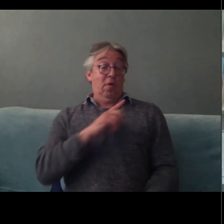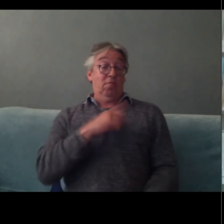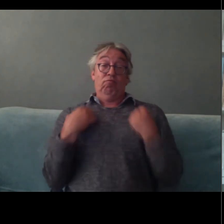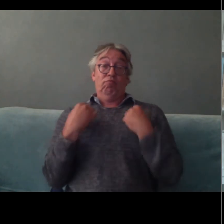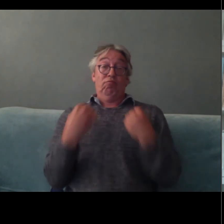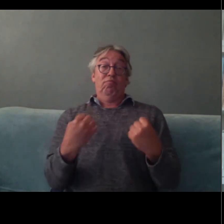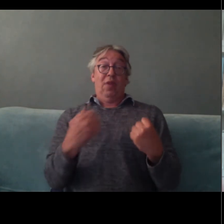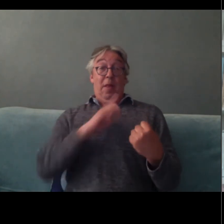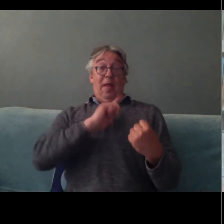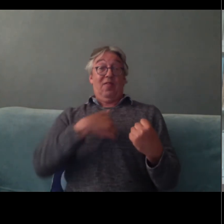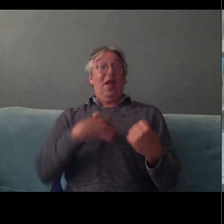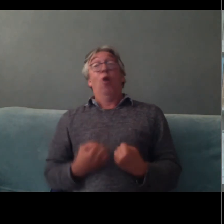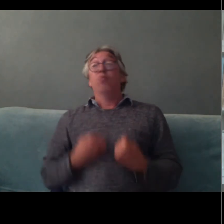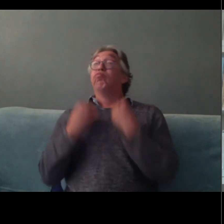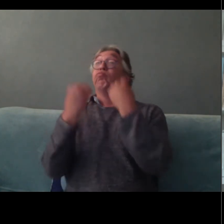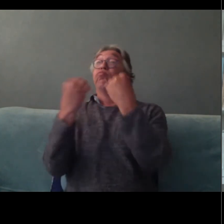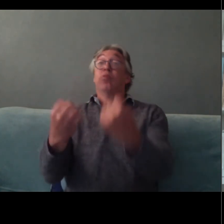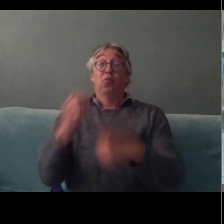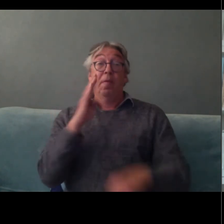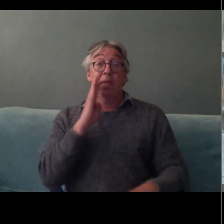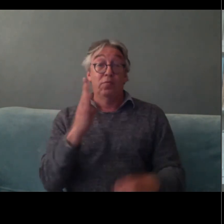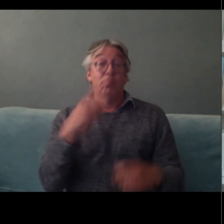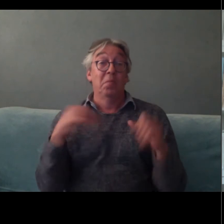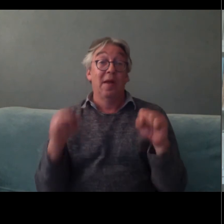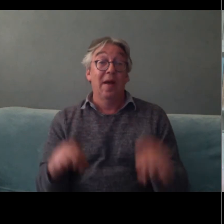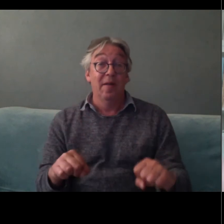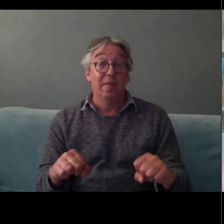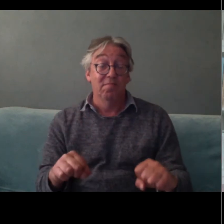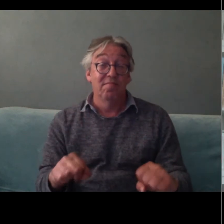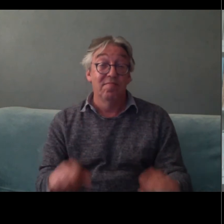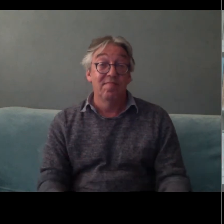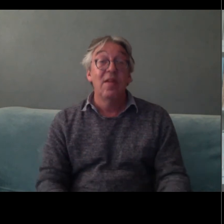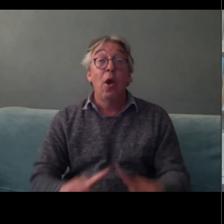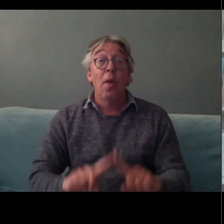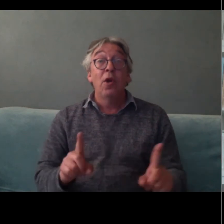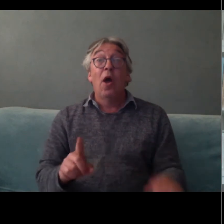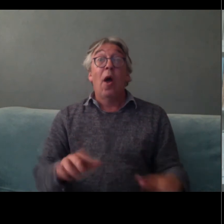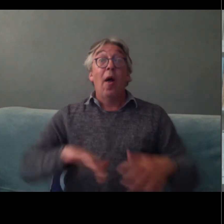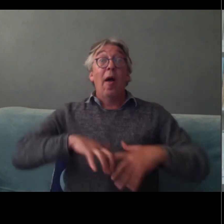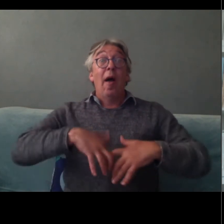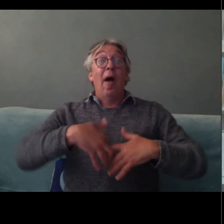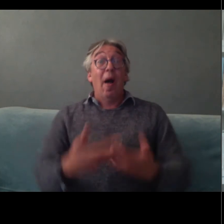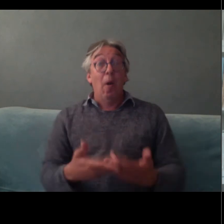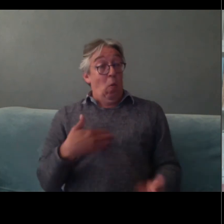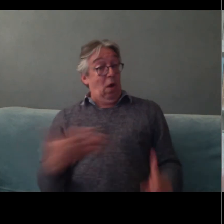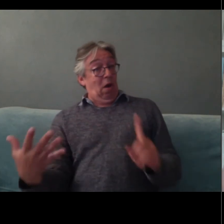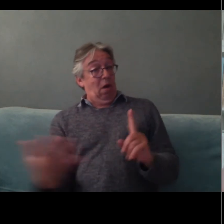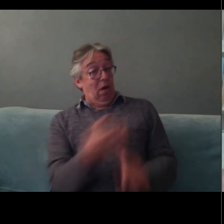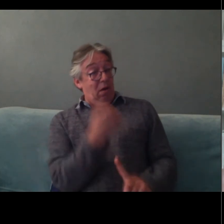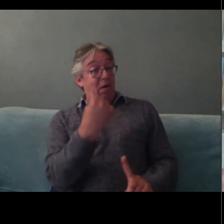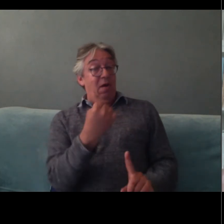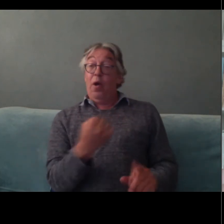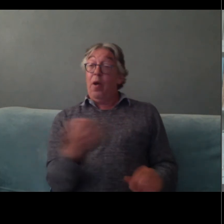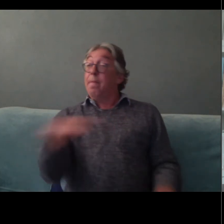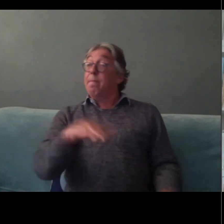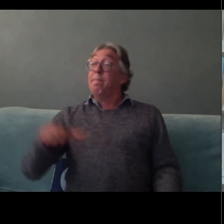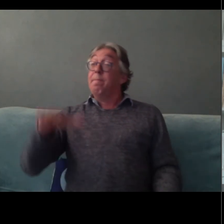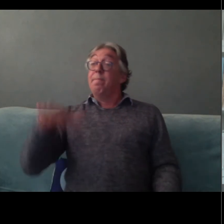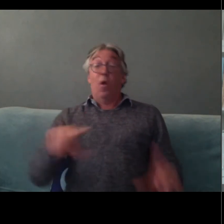But the criteria which are who can get this parking card is not made by European